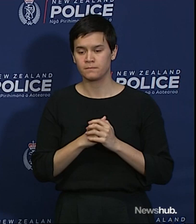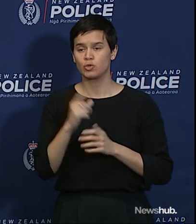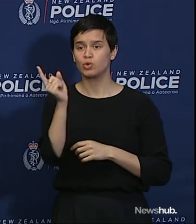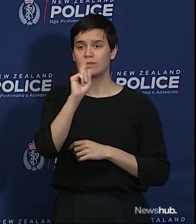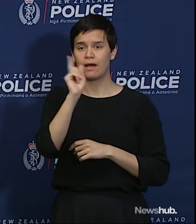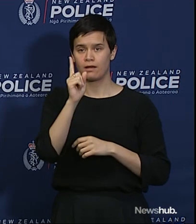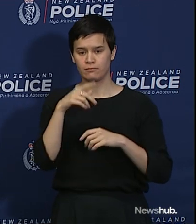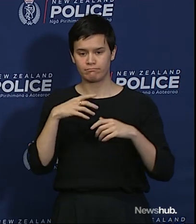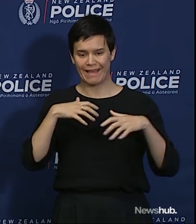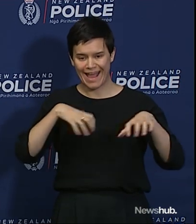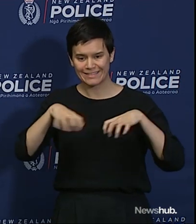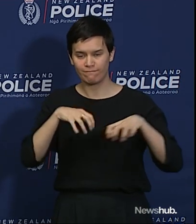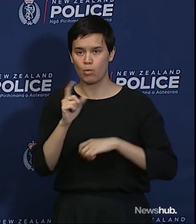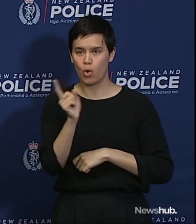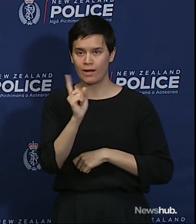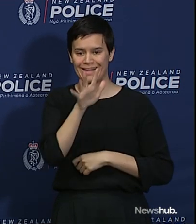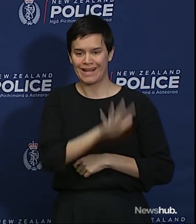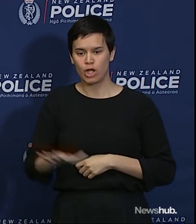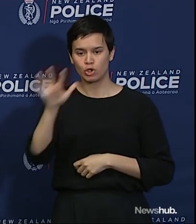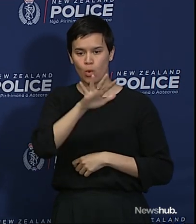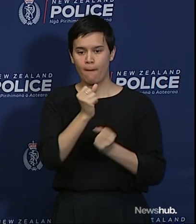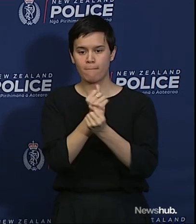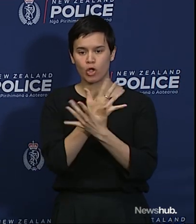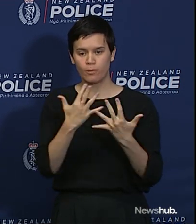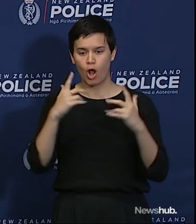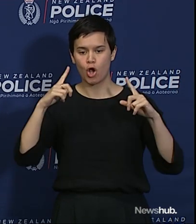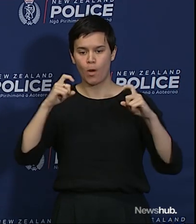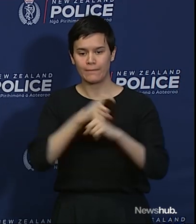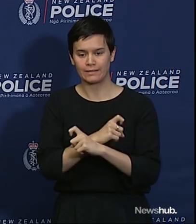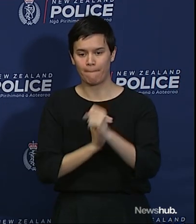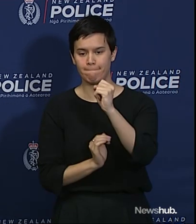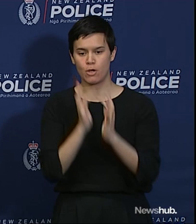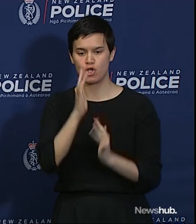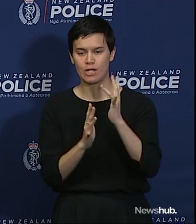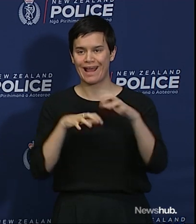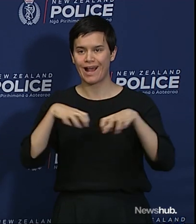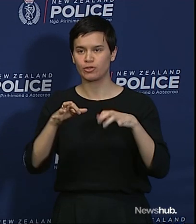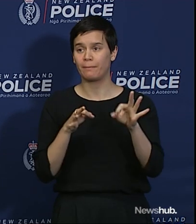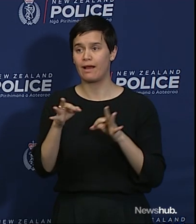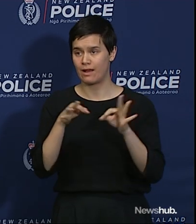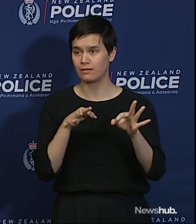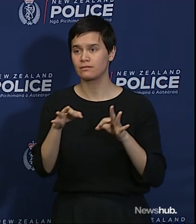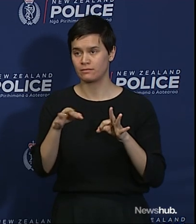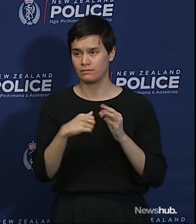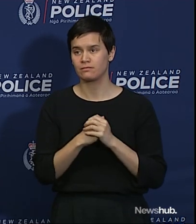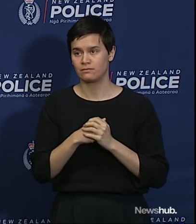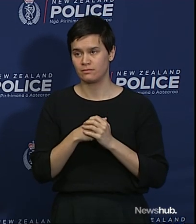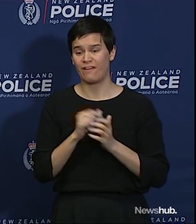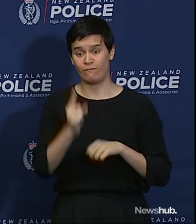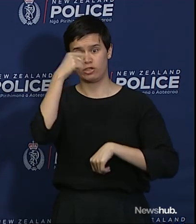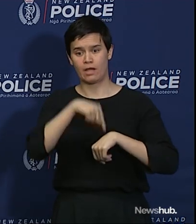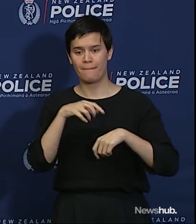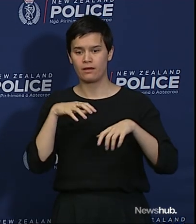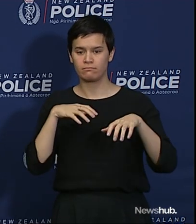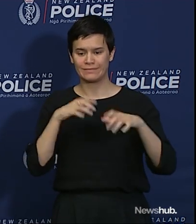is called the National Multiple Complex Burn Action Plan. This is the first time this has been activated